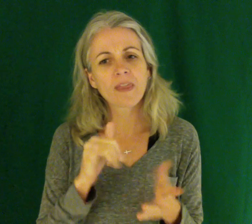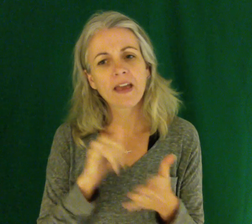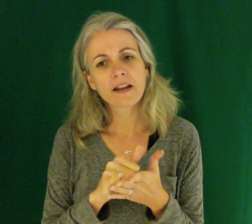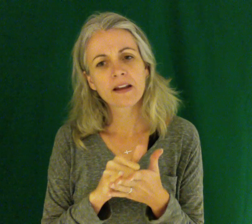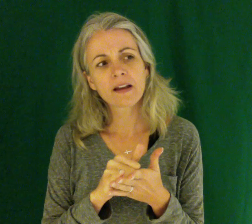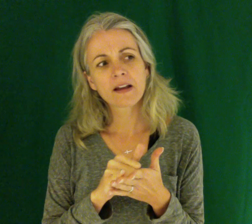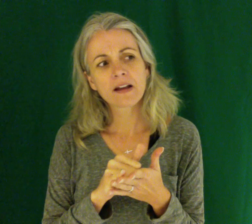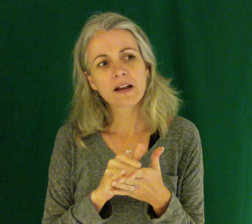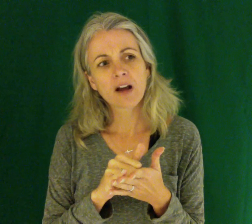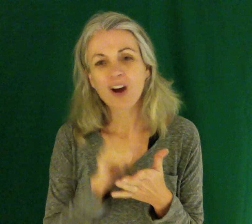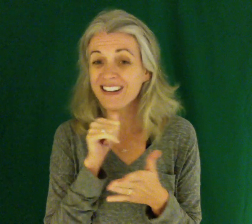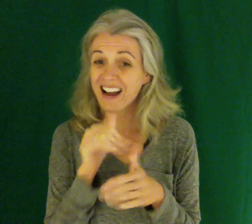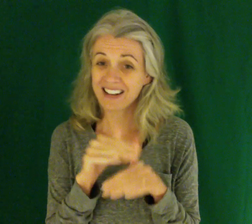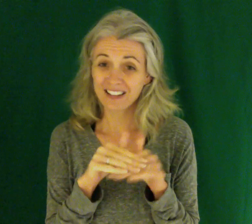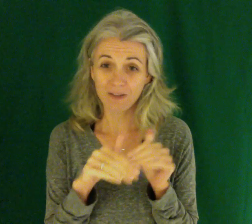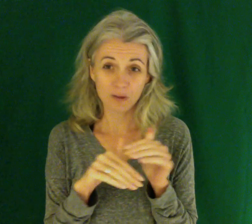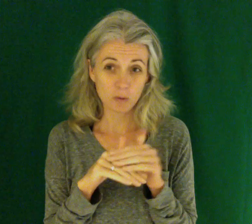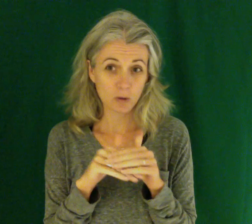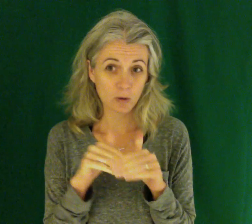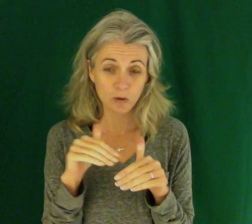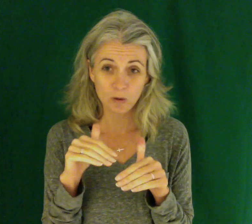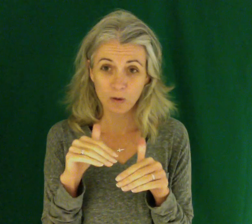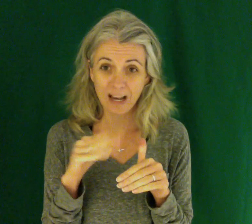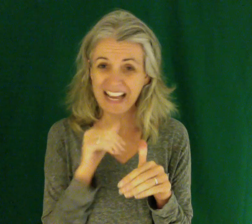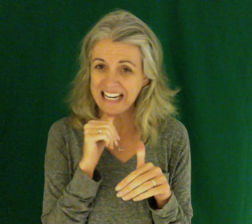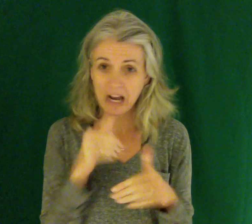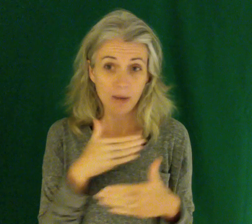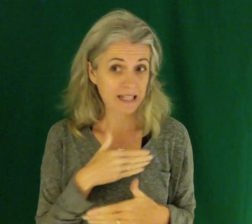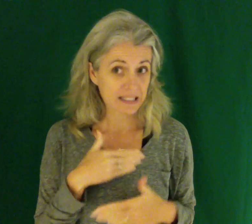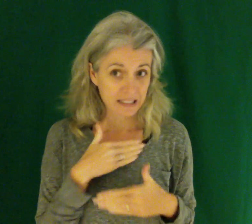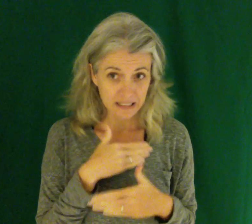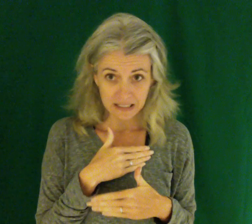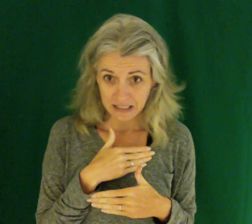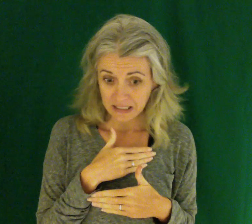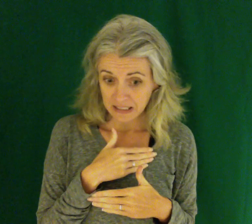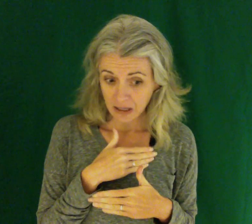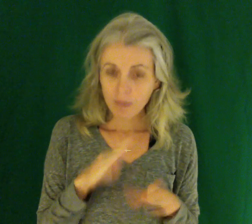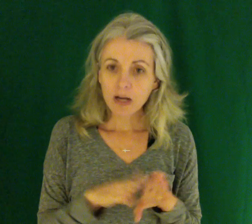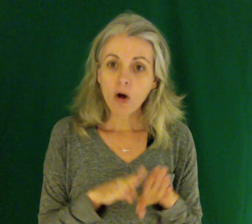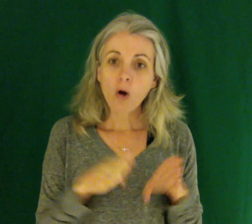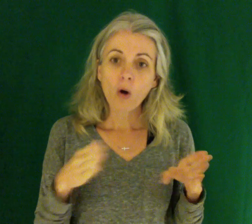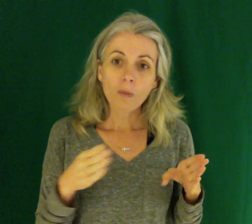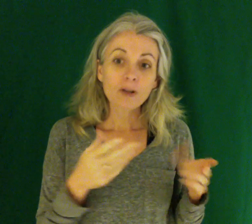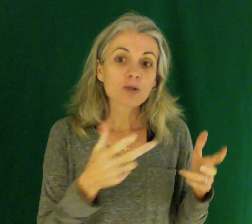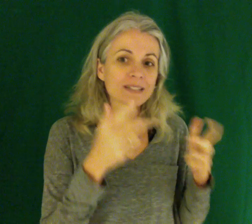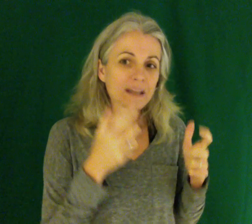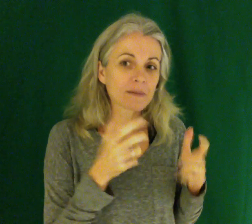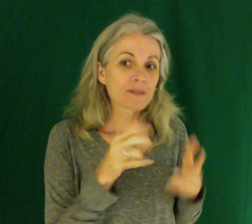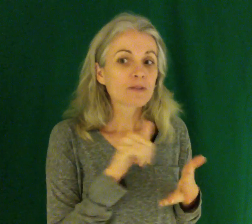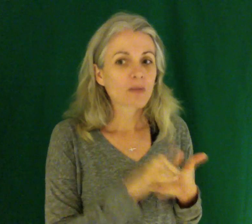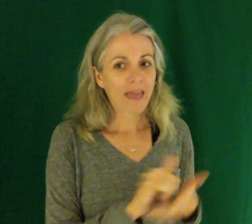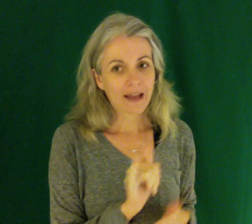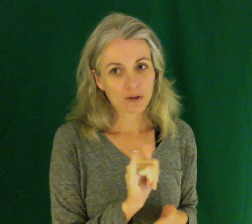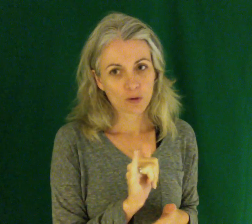are uncomfortable and unpleasant, being open and receptive to that. So